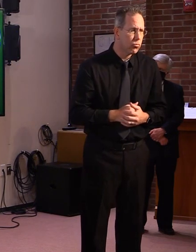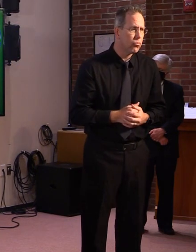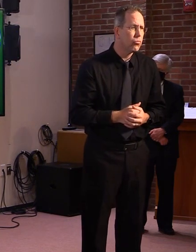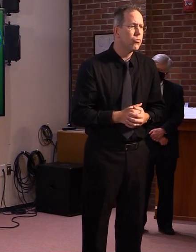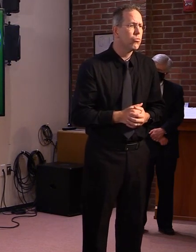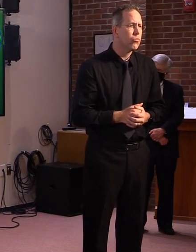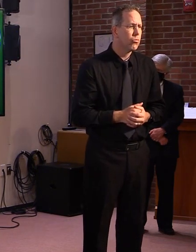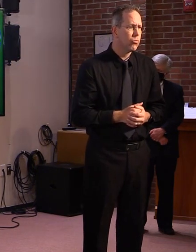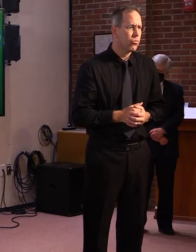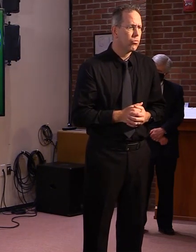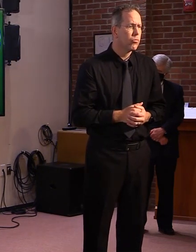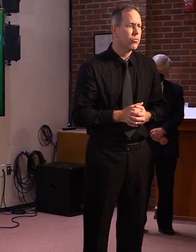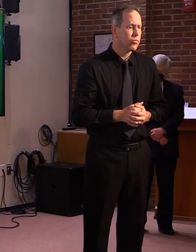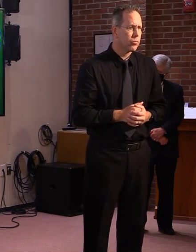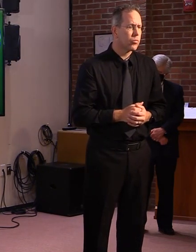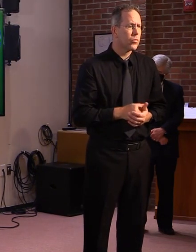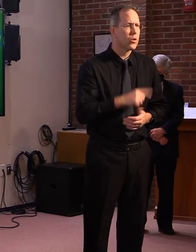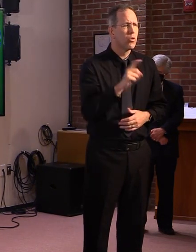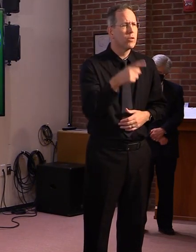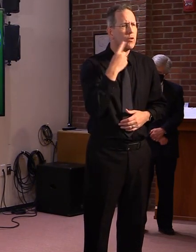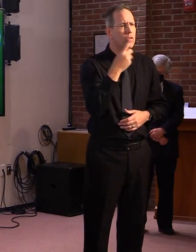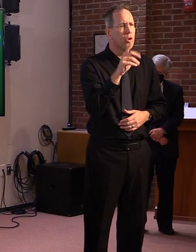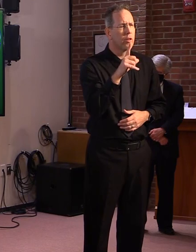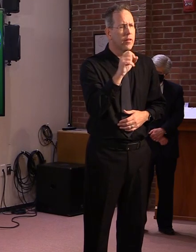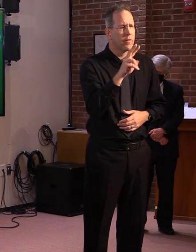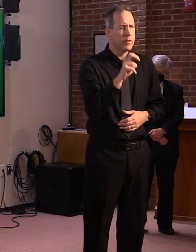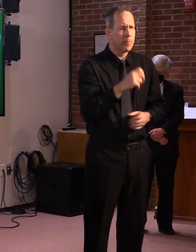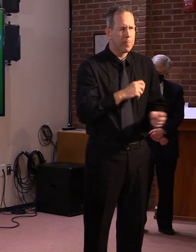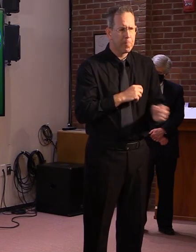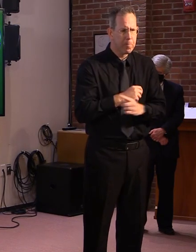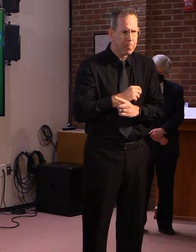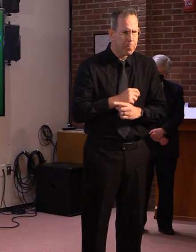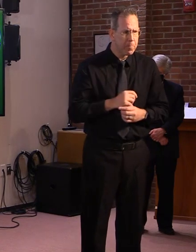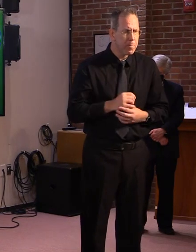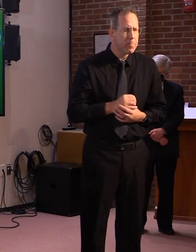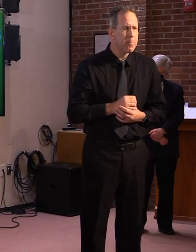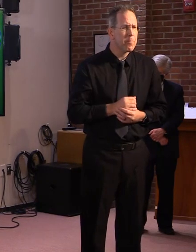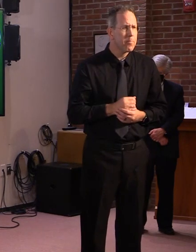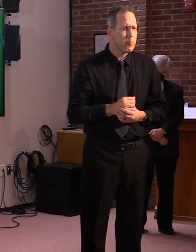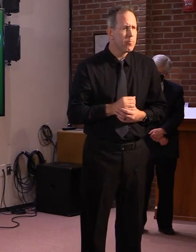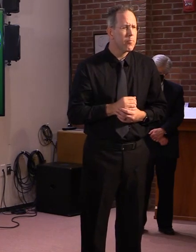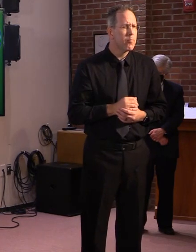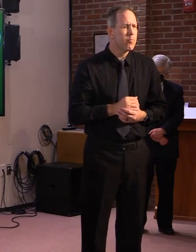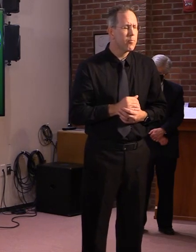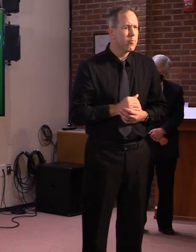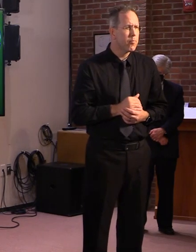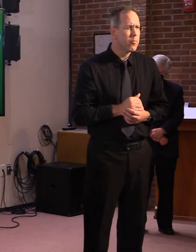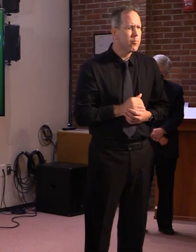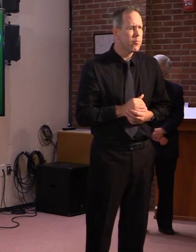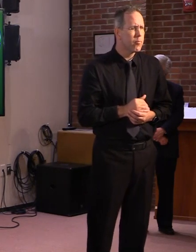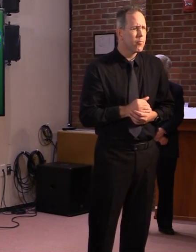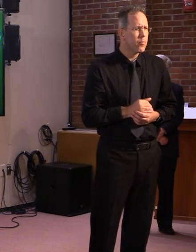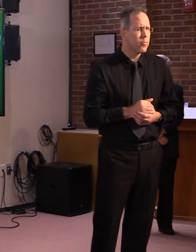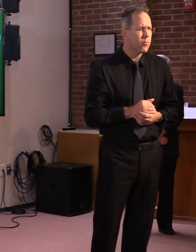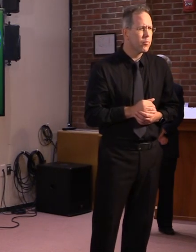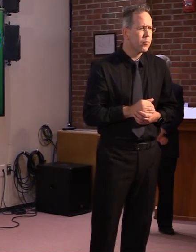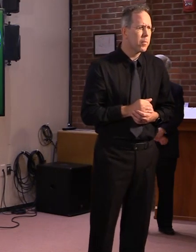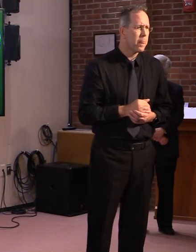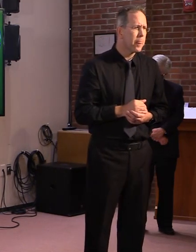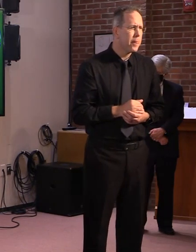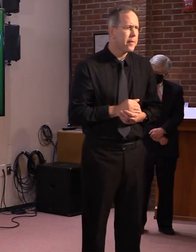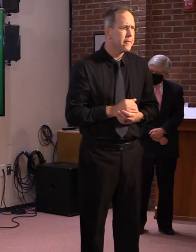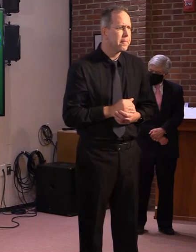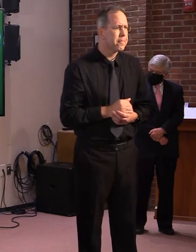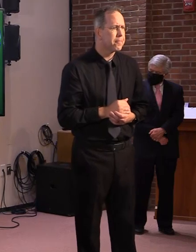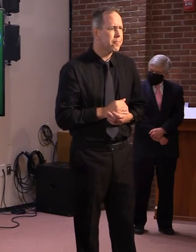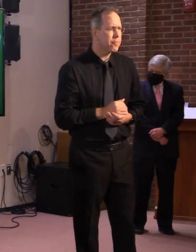Dr. Levine, at the last press conference, you mentioned that you did not think Winooski was a sign of the second wave, that that's not what you thought the second